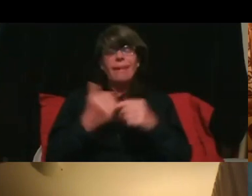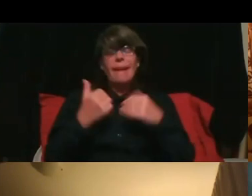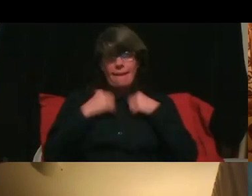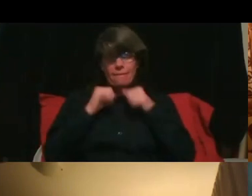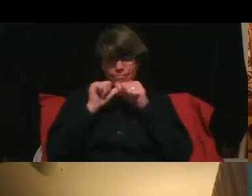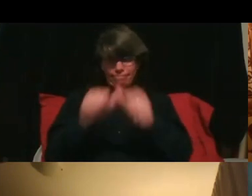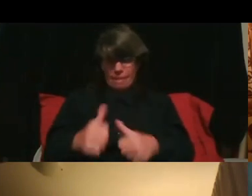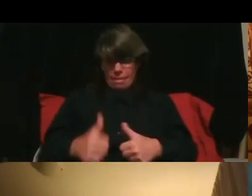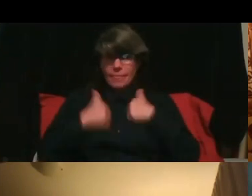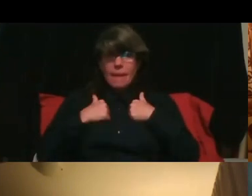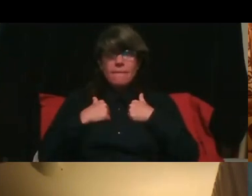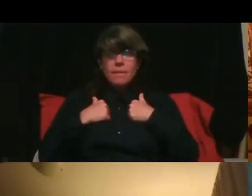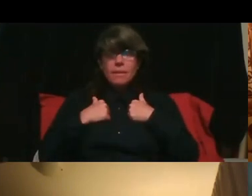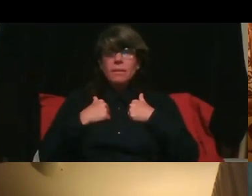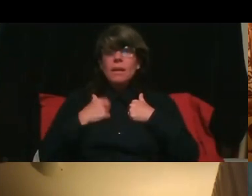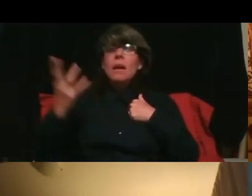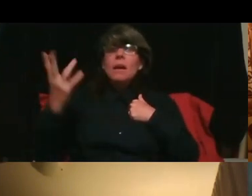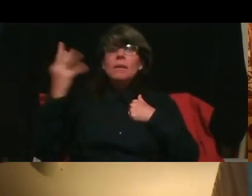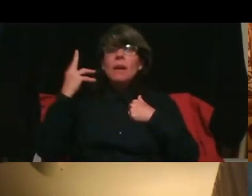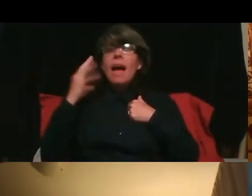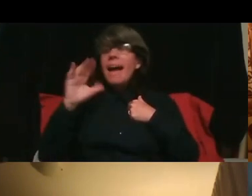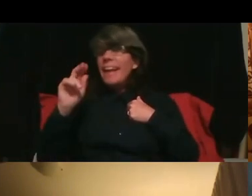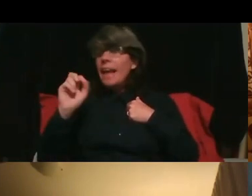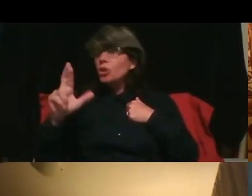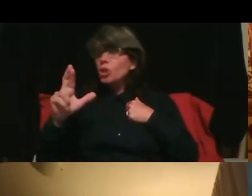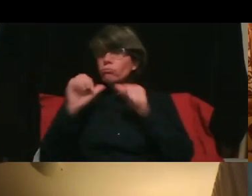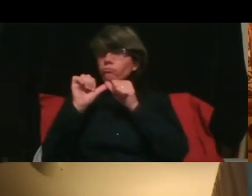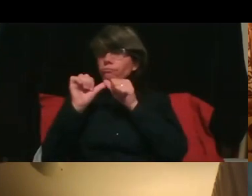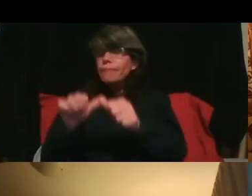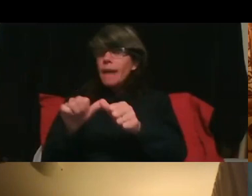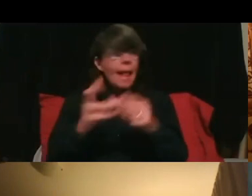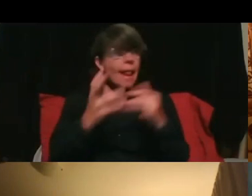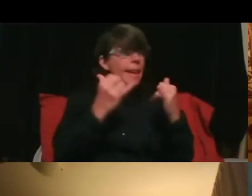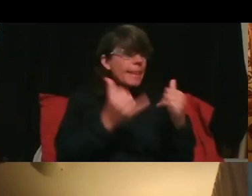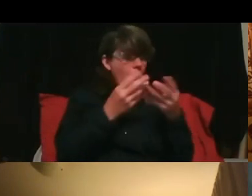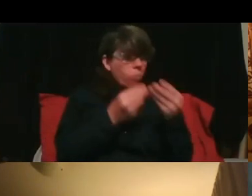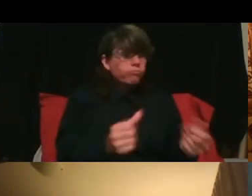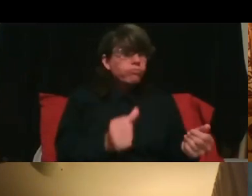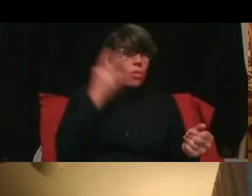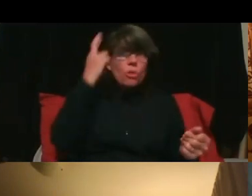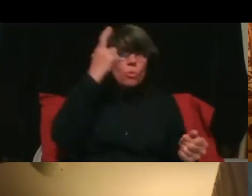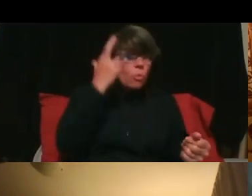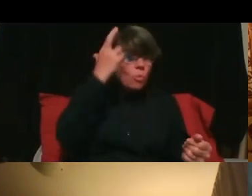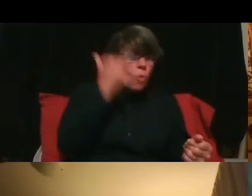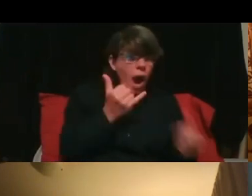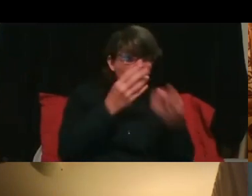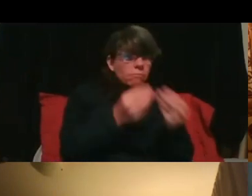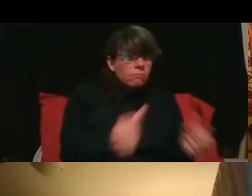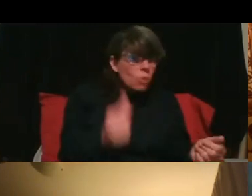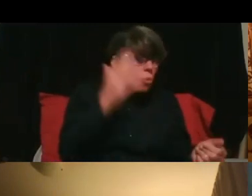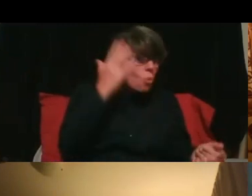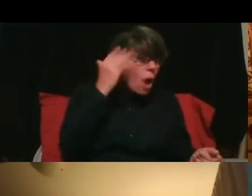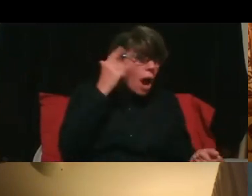That cancer's gone. You know why? Because I took it to prayer. Because I took it to